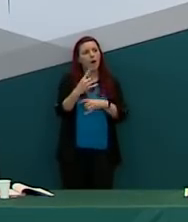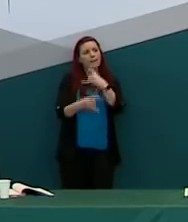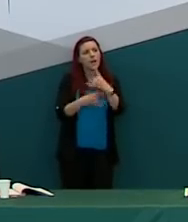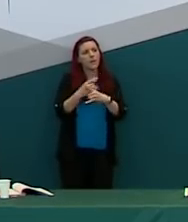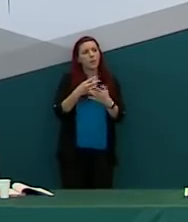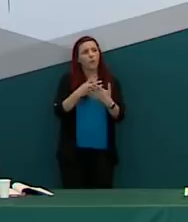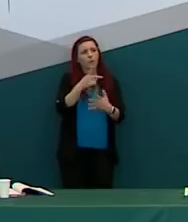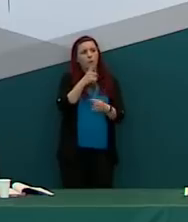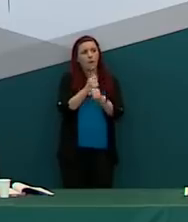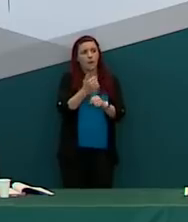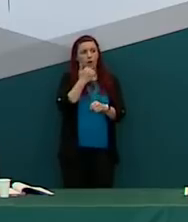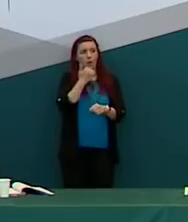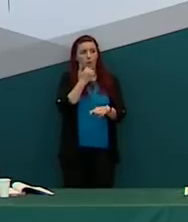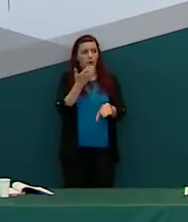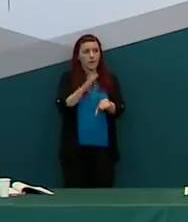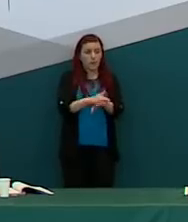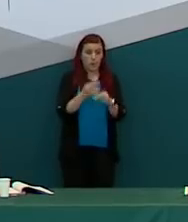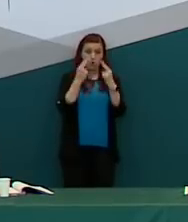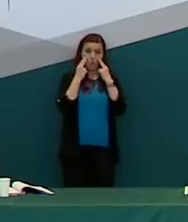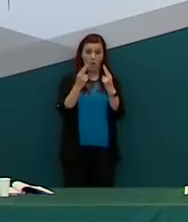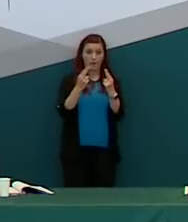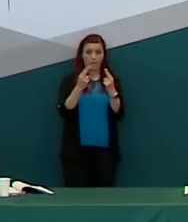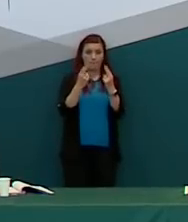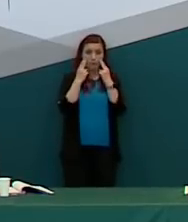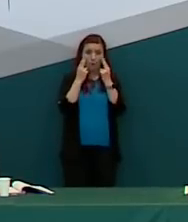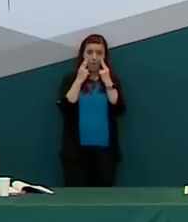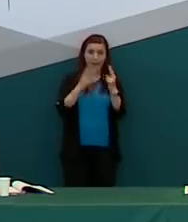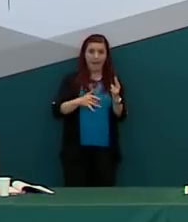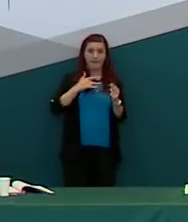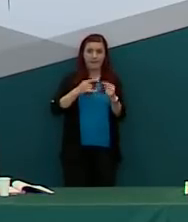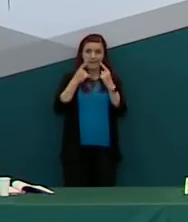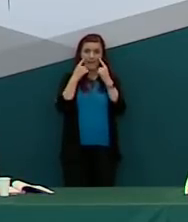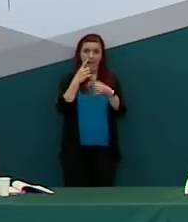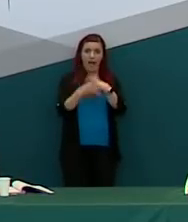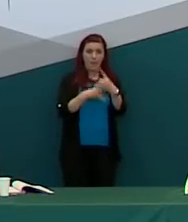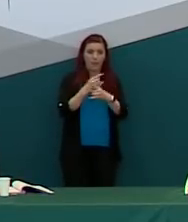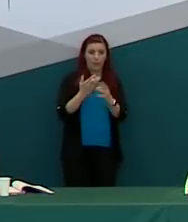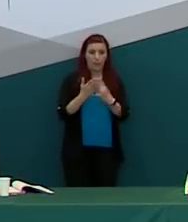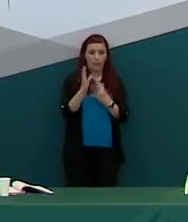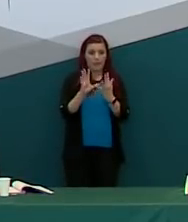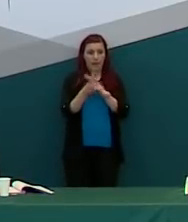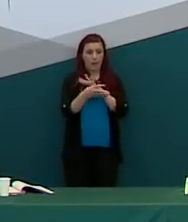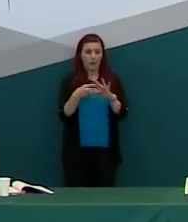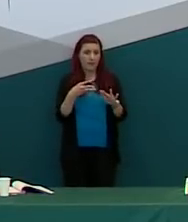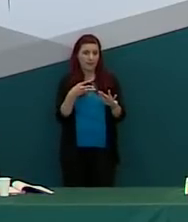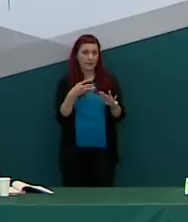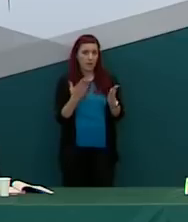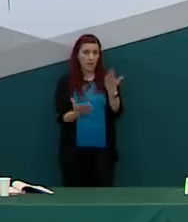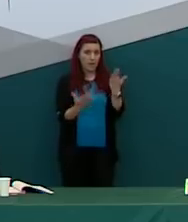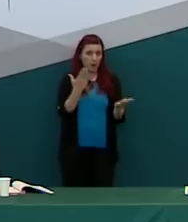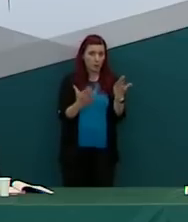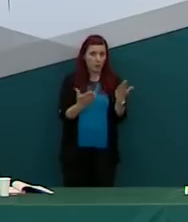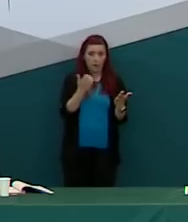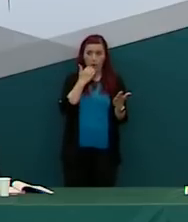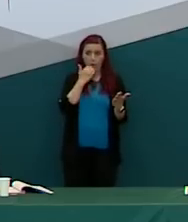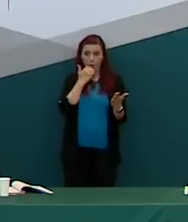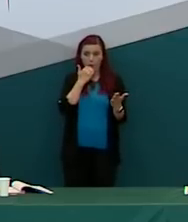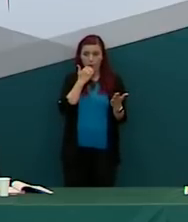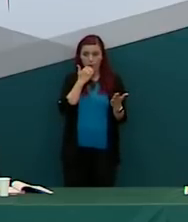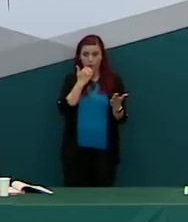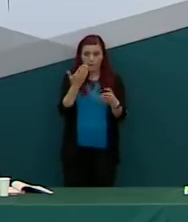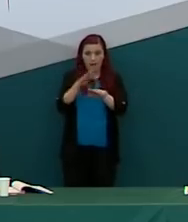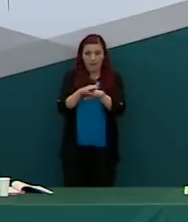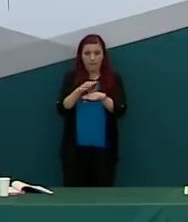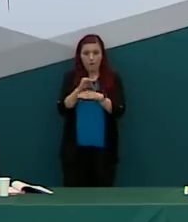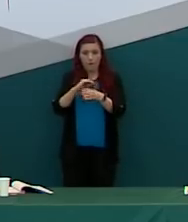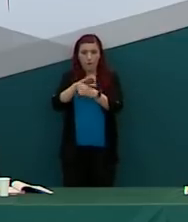terms of the number of deaths you would normally see in a normal year during these 10 weeks or so, and what we've seen in relation to COVID-19?